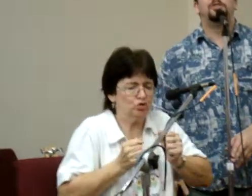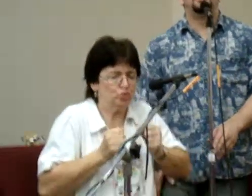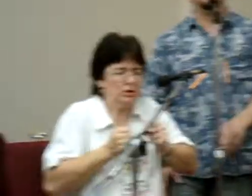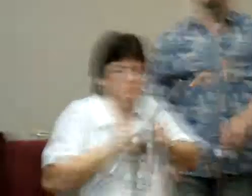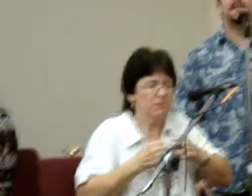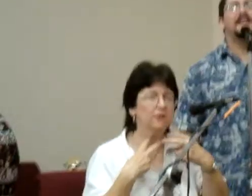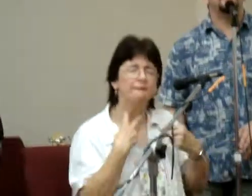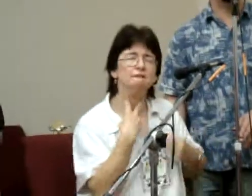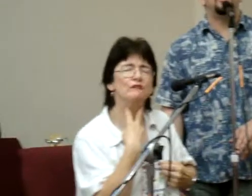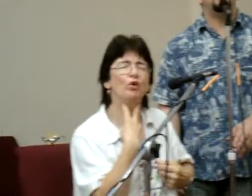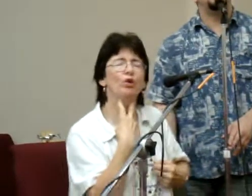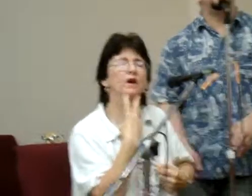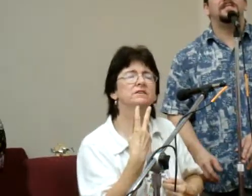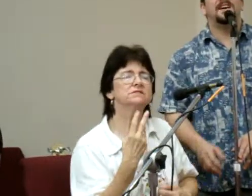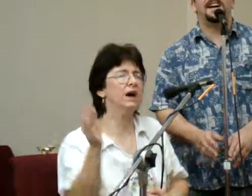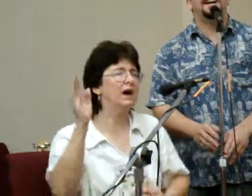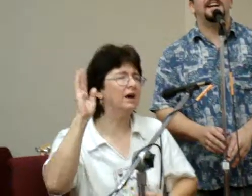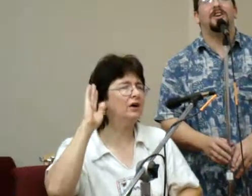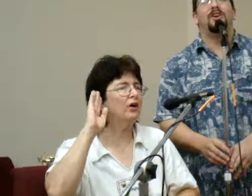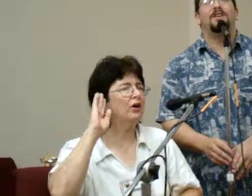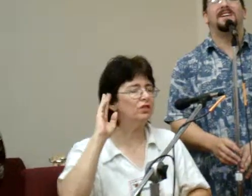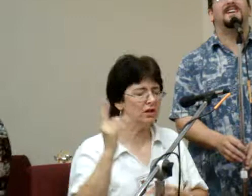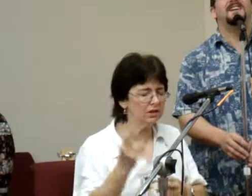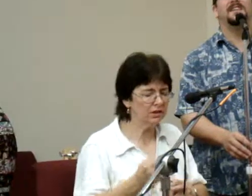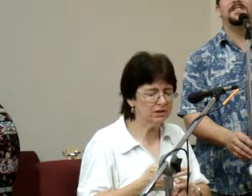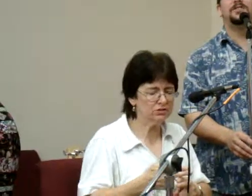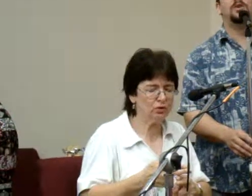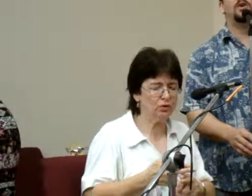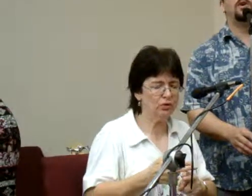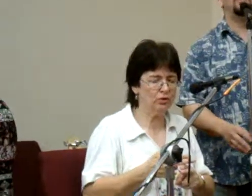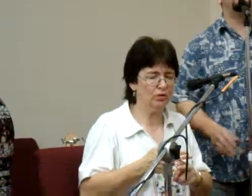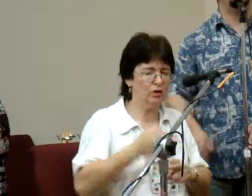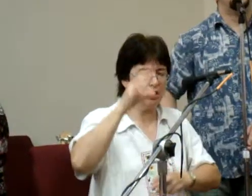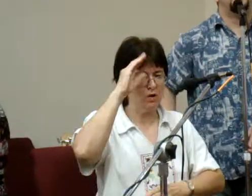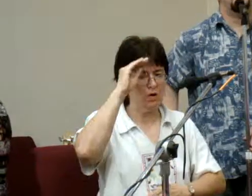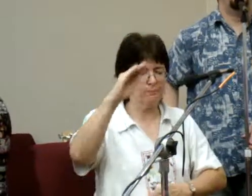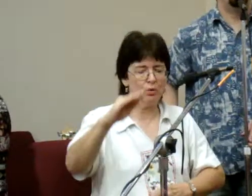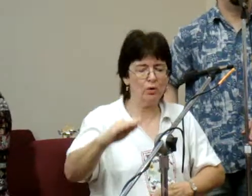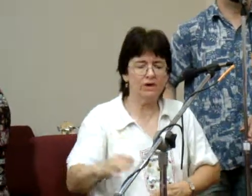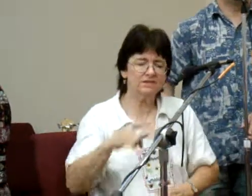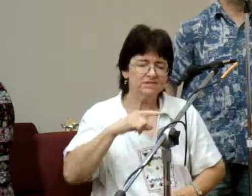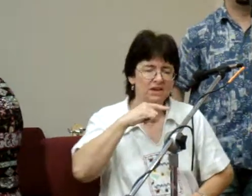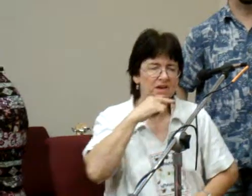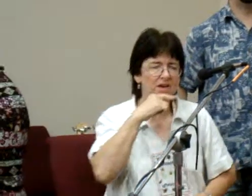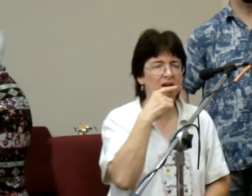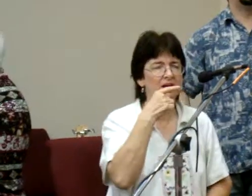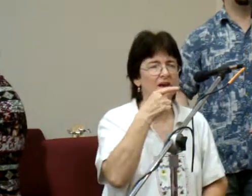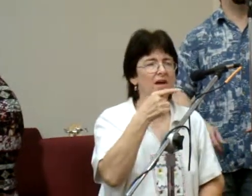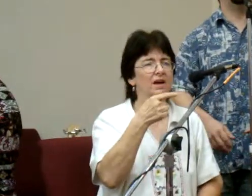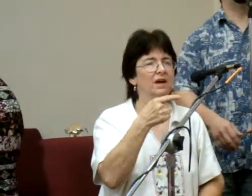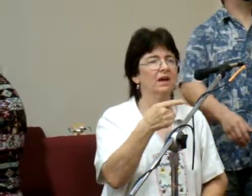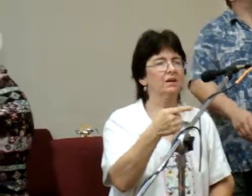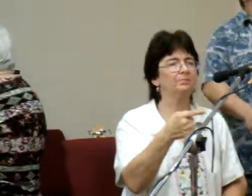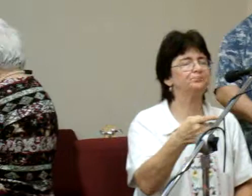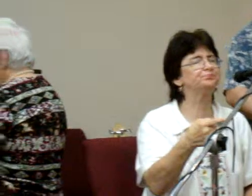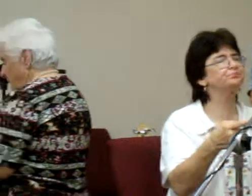With a trembling voice I heard the little voice